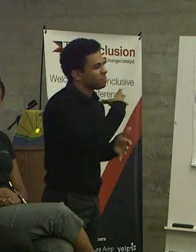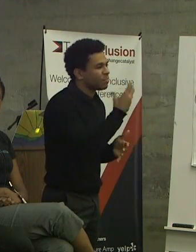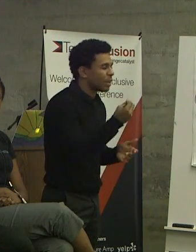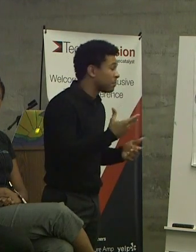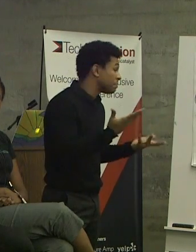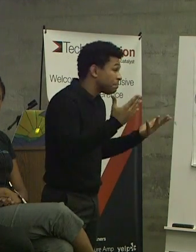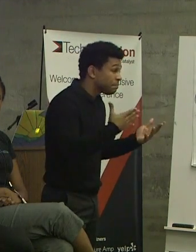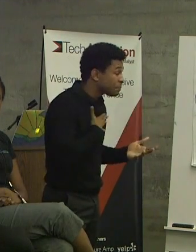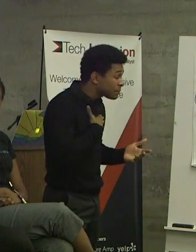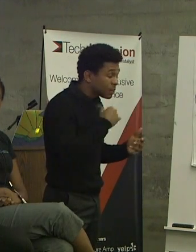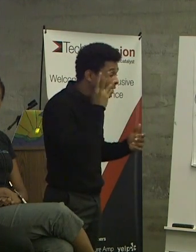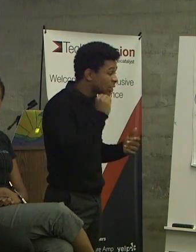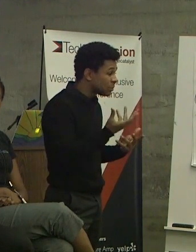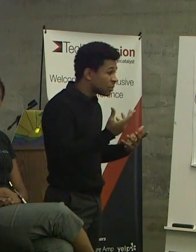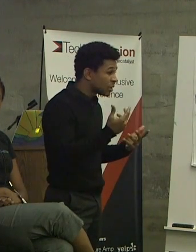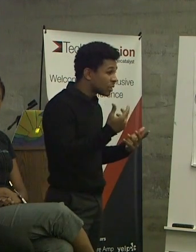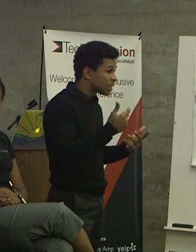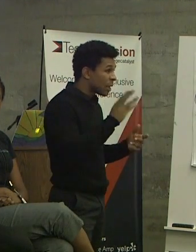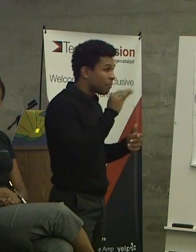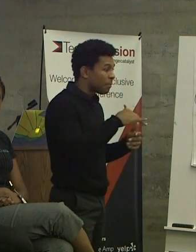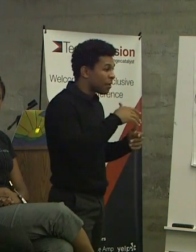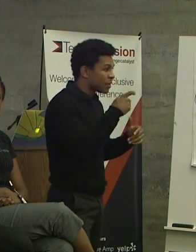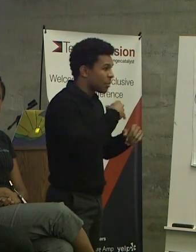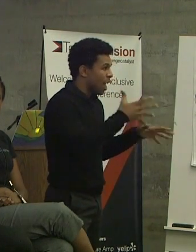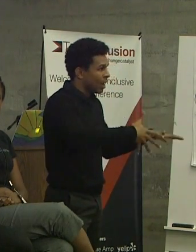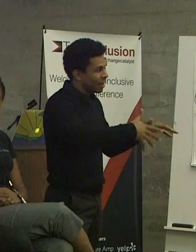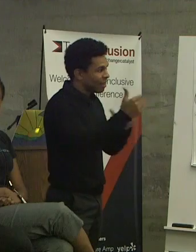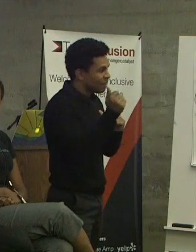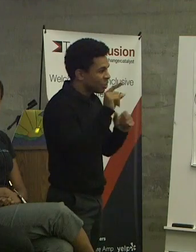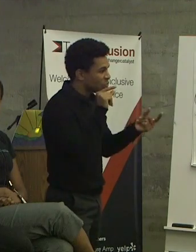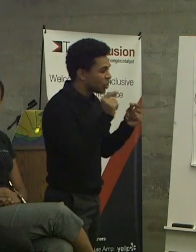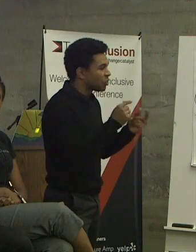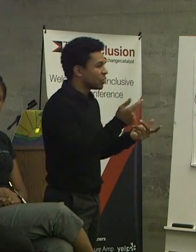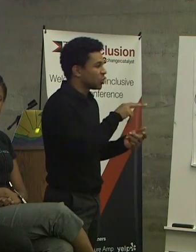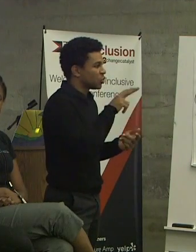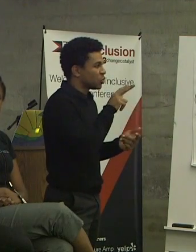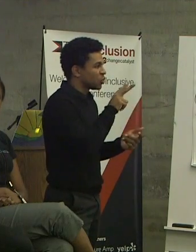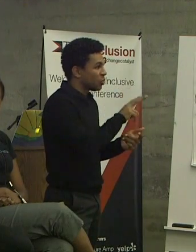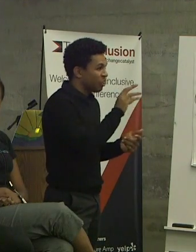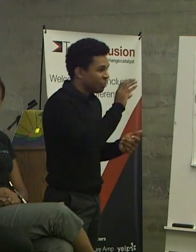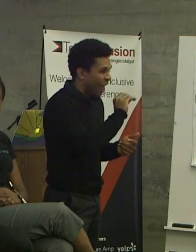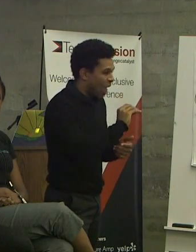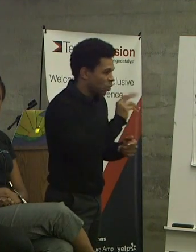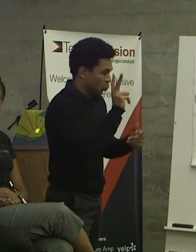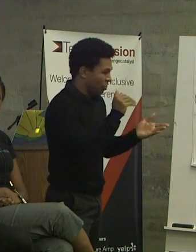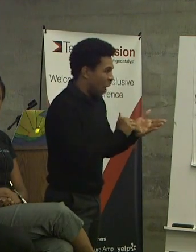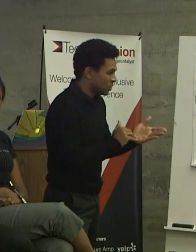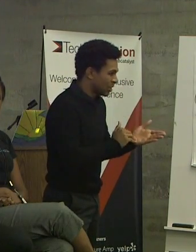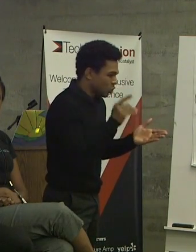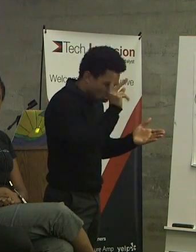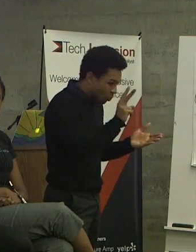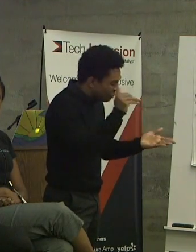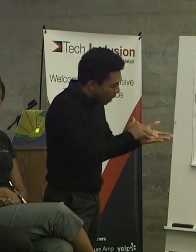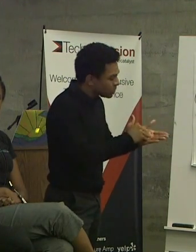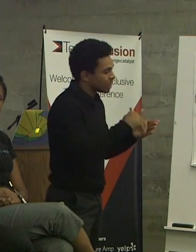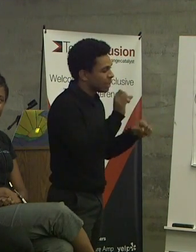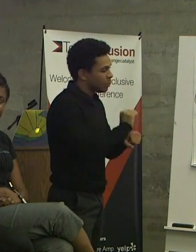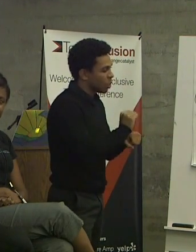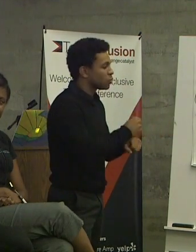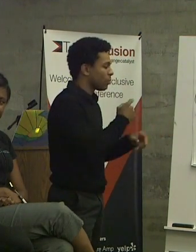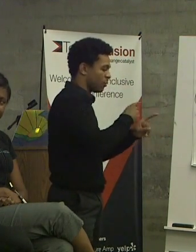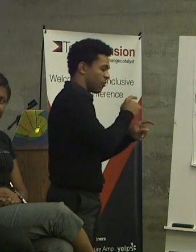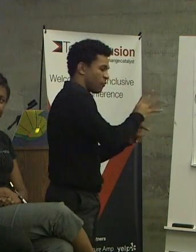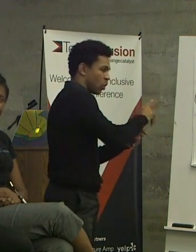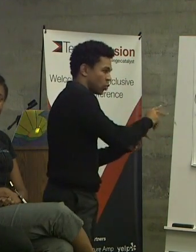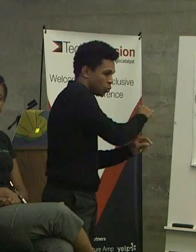was really, by the time I had left Twitter, there were 2,000 employees. So I had gone from 40 to 2,000 employees. And almost every other,